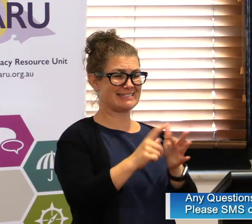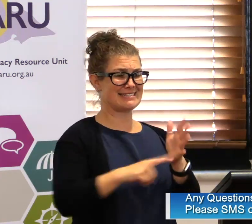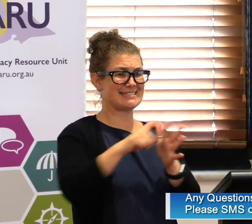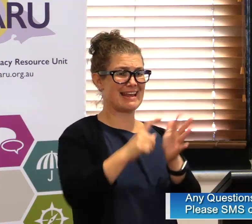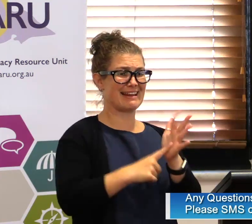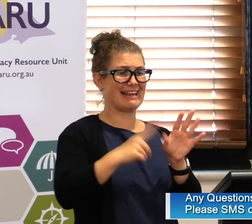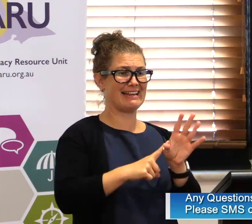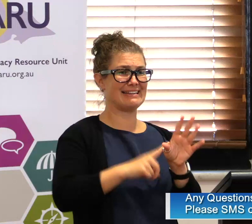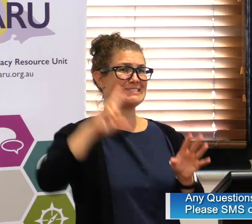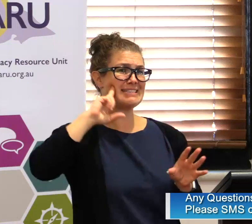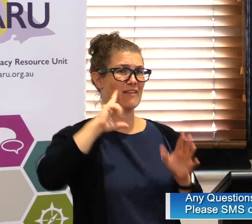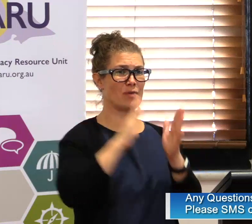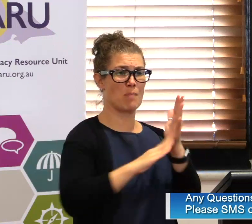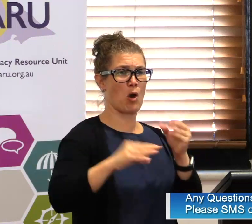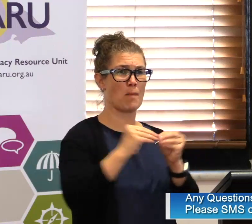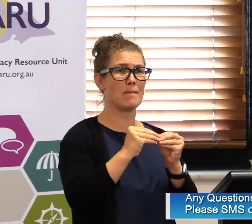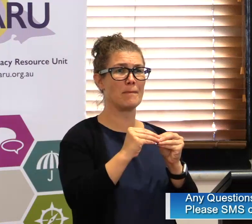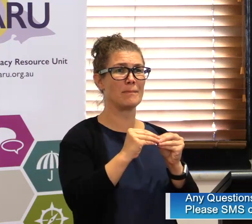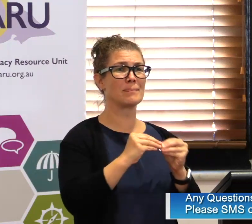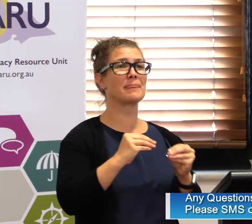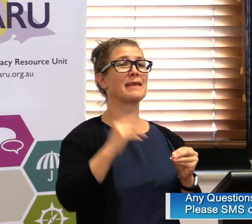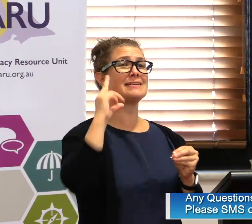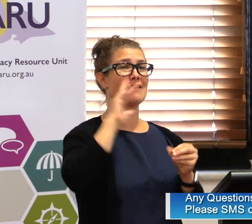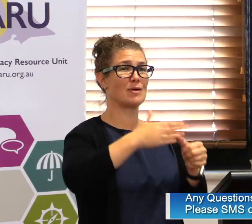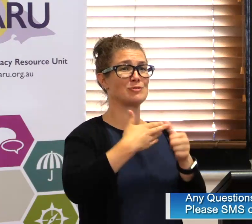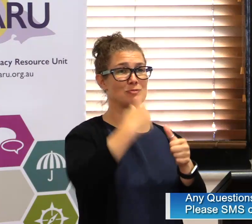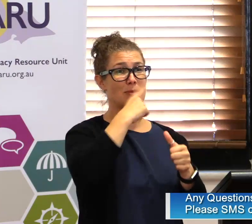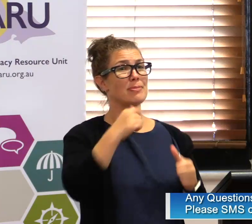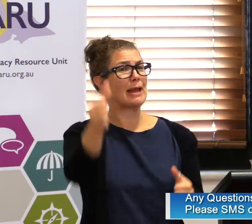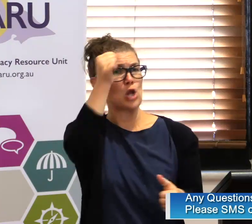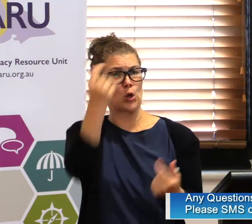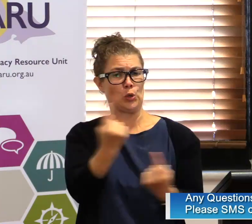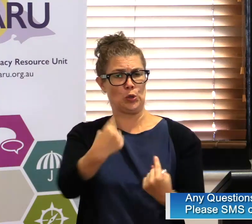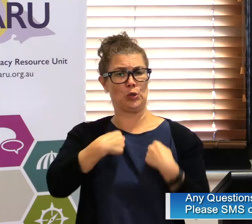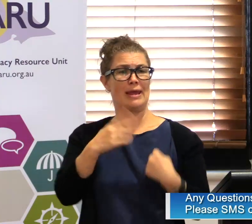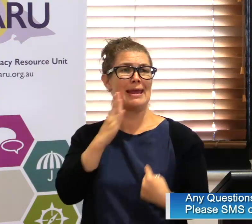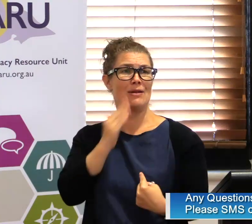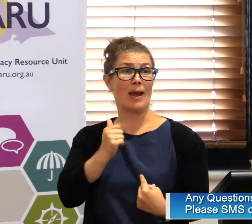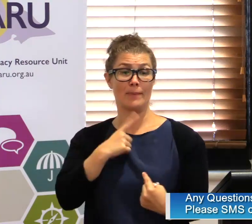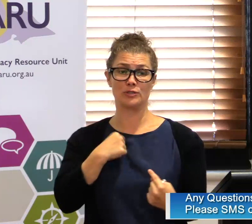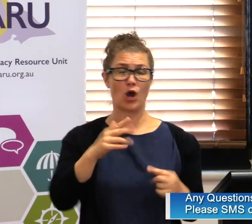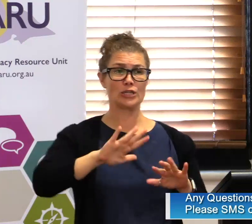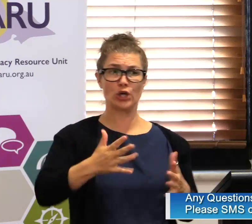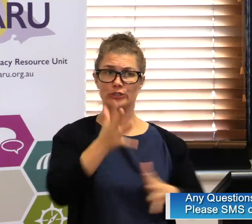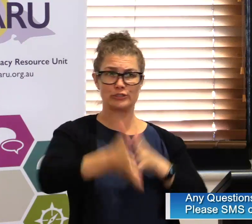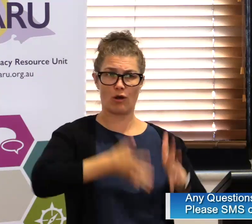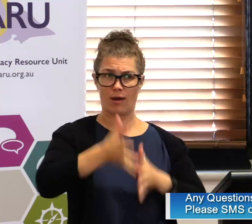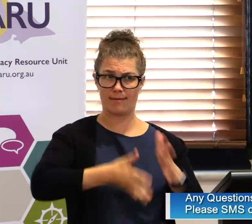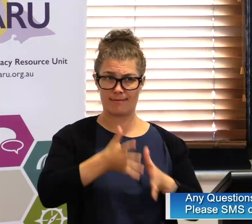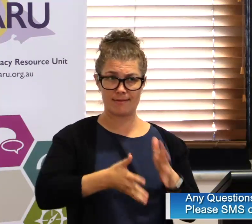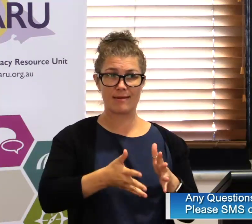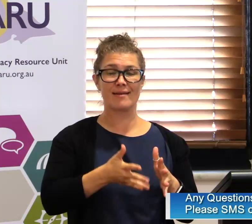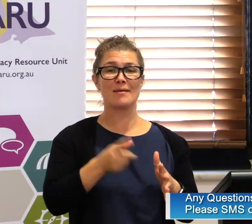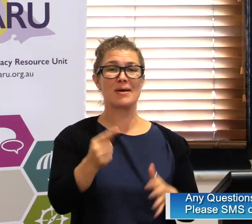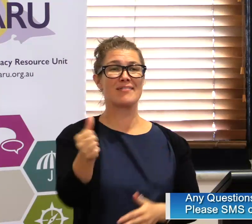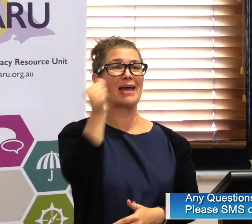Aboriginal people. And they actually contacted me because they knew me anyway, because I'm actually don't sign, but they know me anyway,